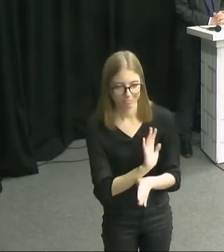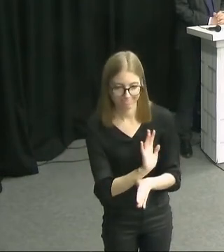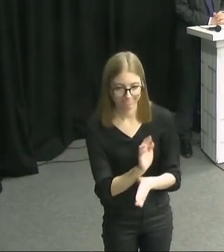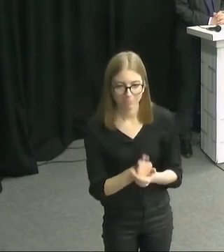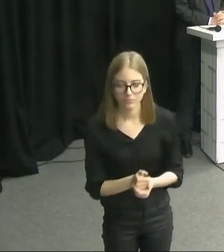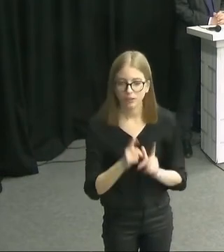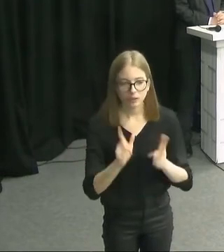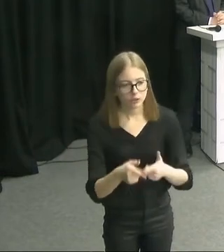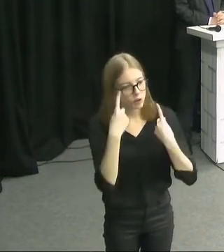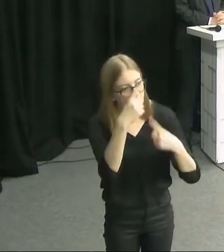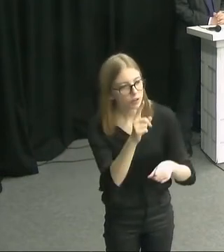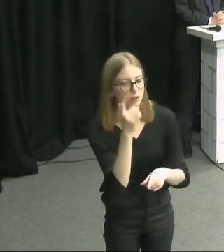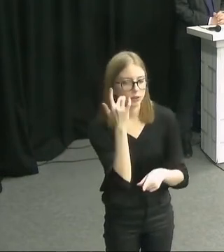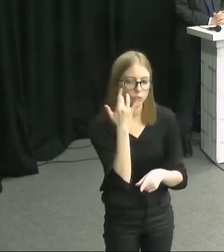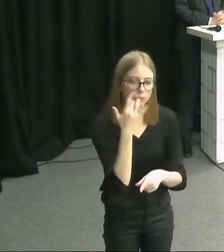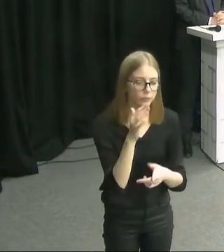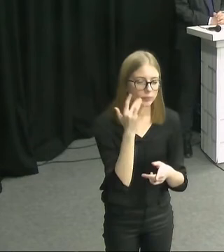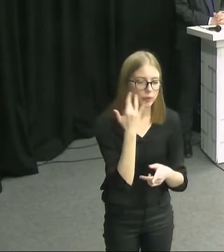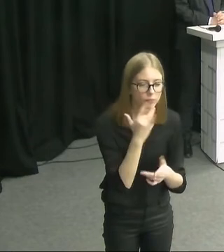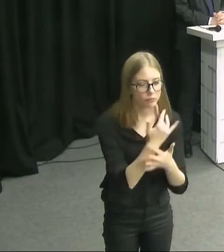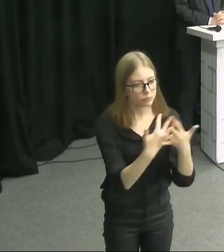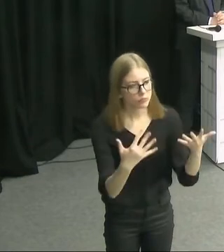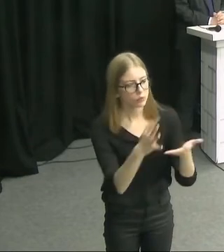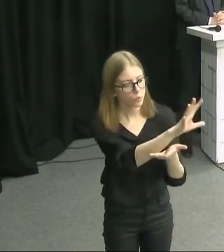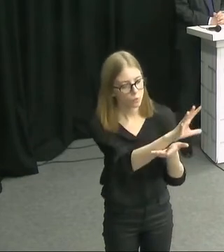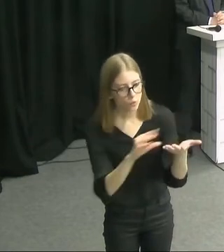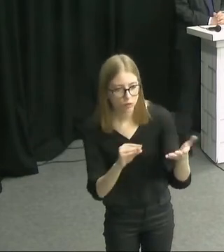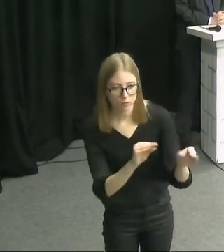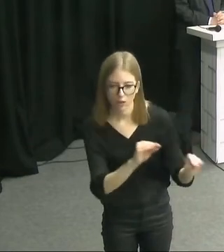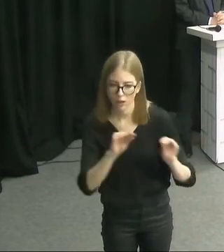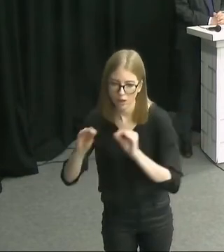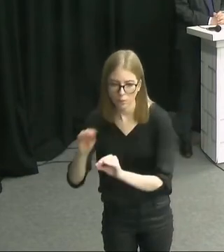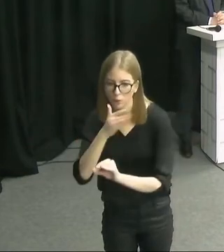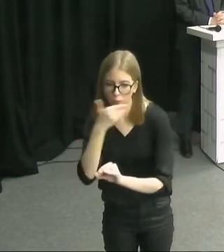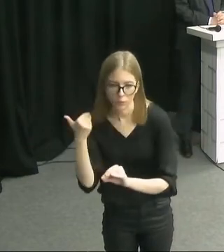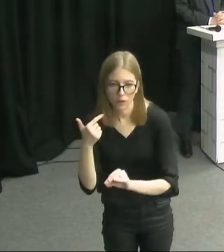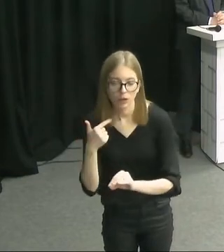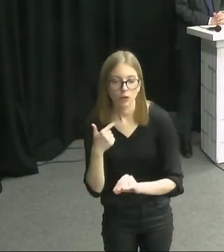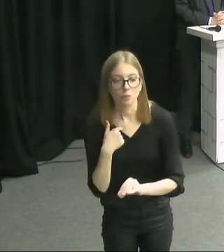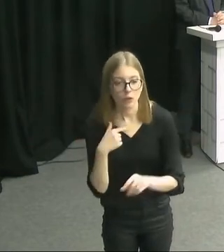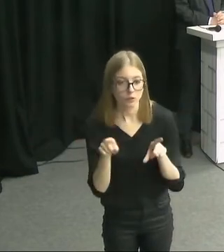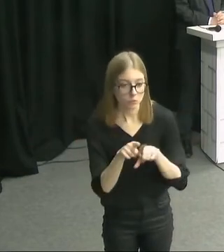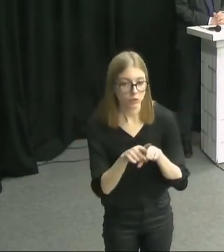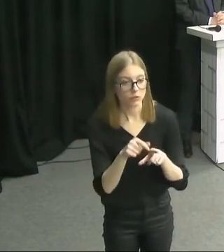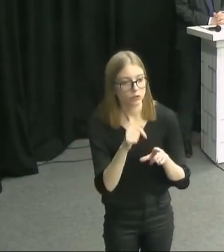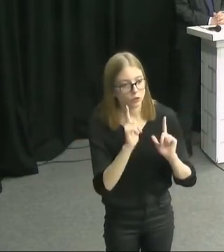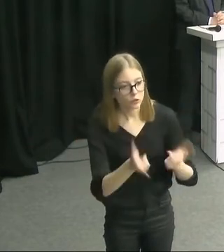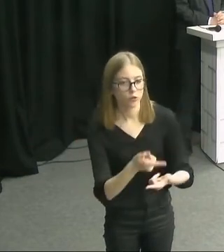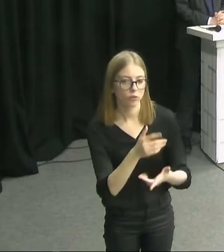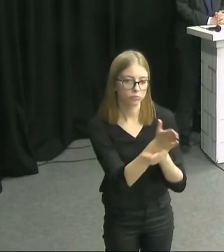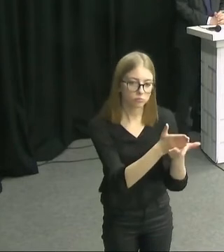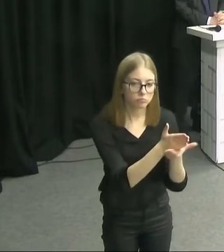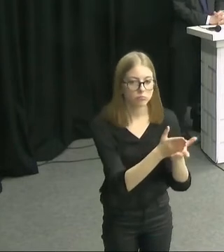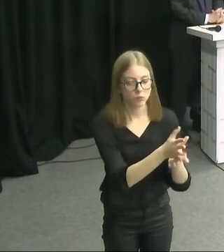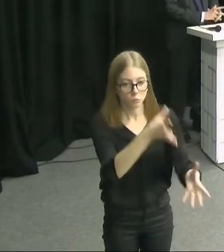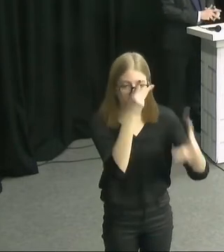universities. We're also learning from our faculties, because we have good practice in the university. For example, the International and